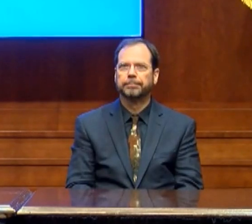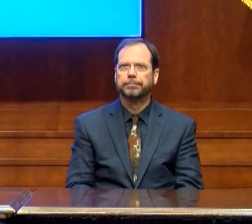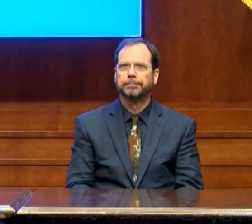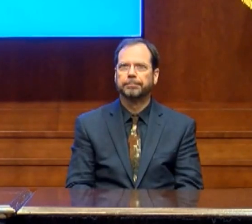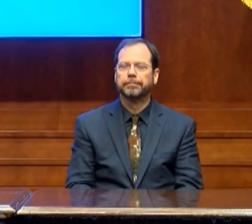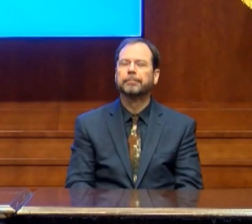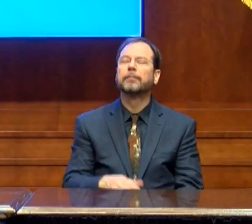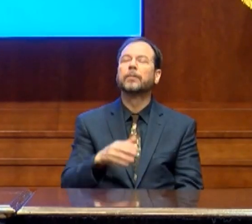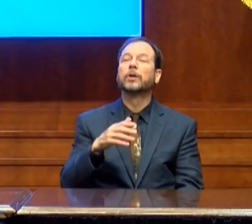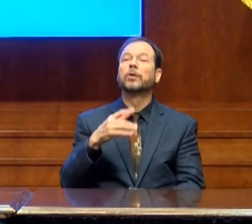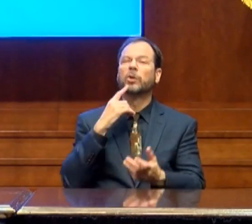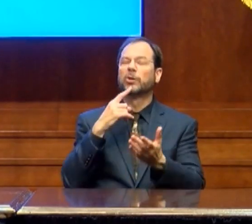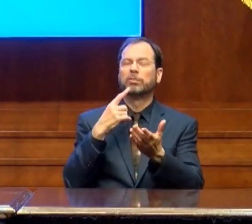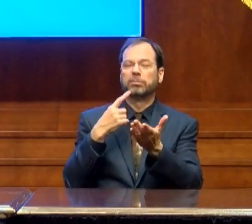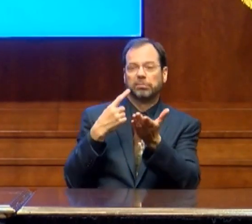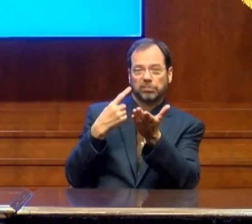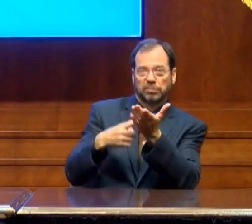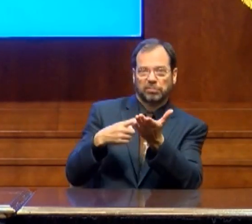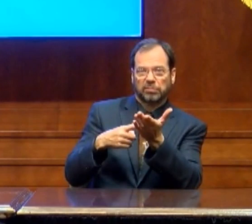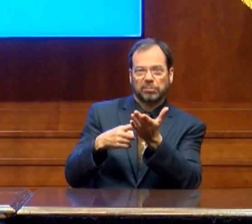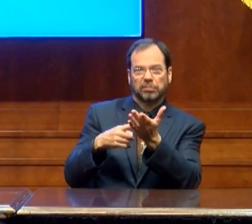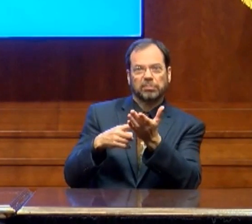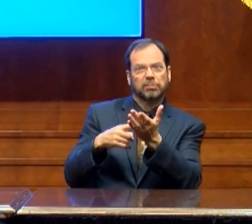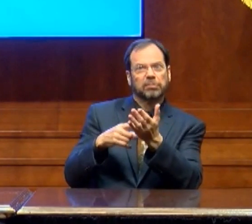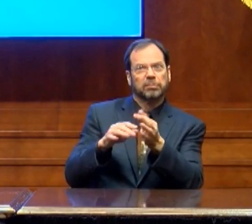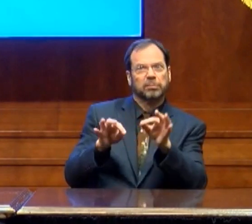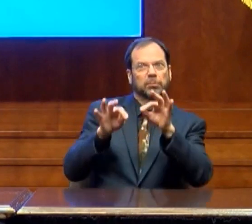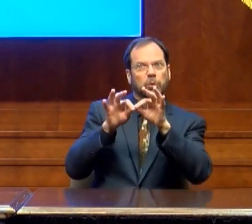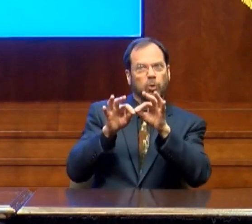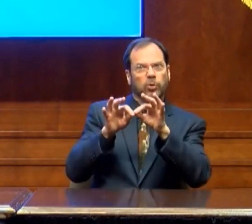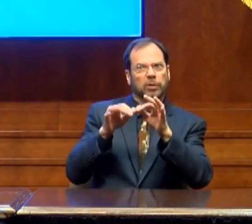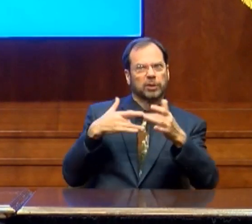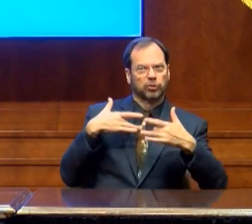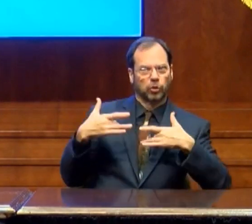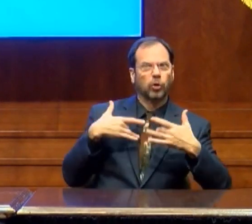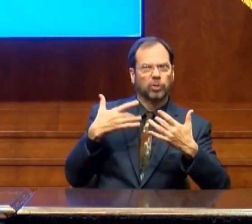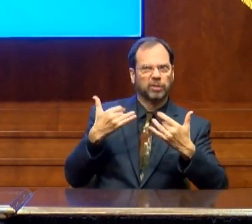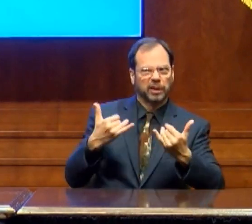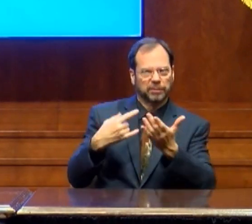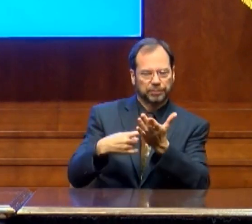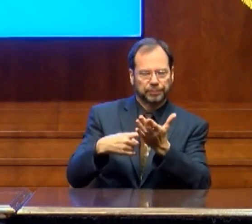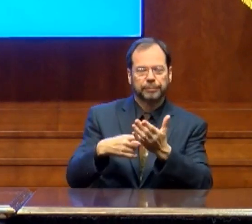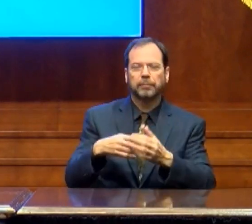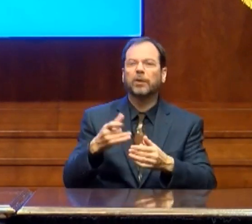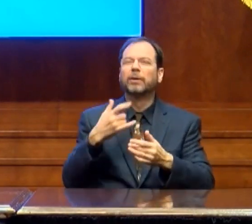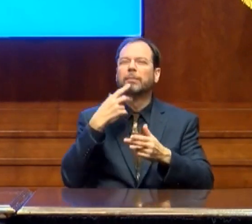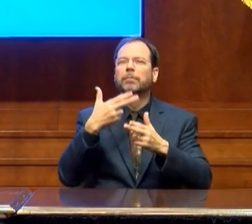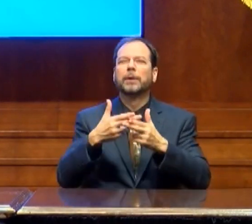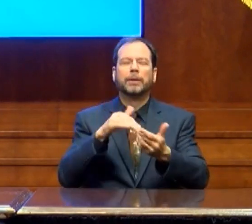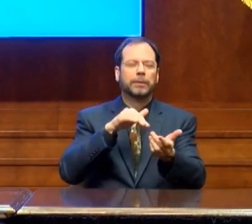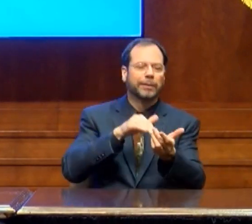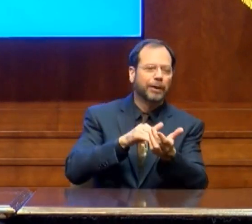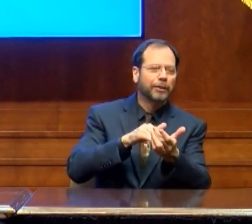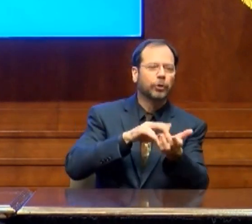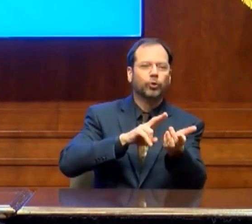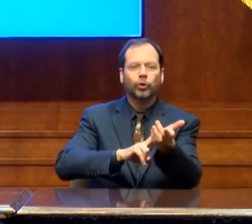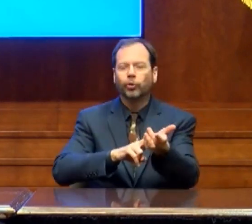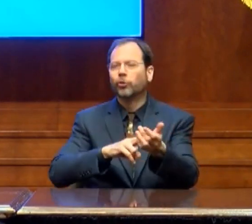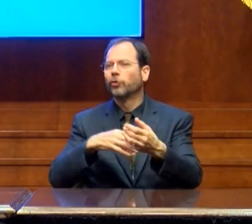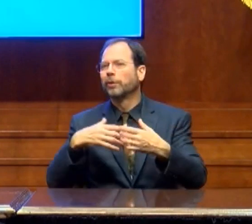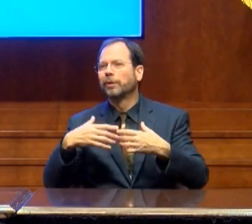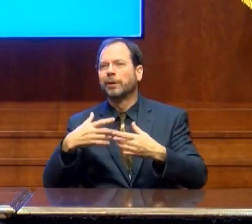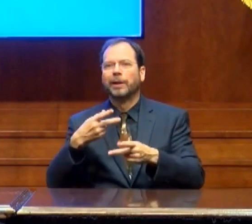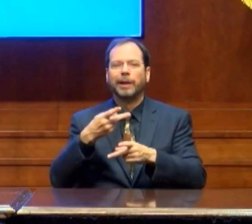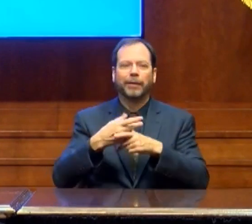address a very meaningful concern that we have, as I mentioned earlier, we have these doctors, these nurses, these